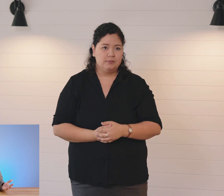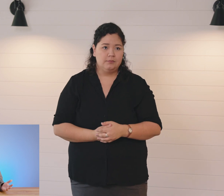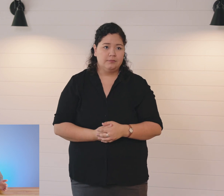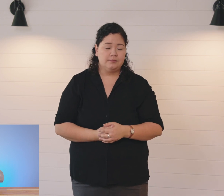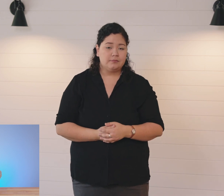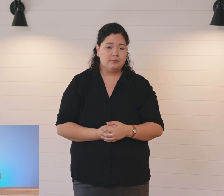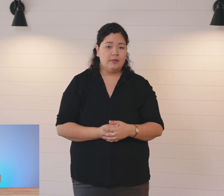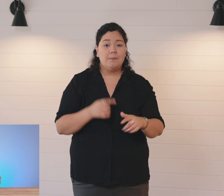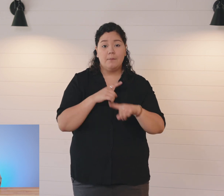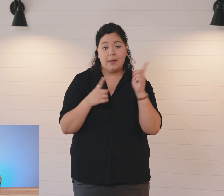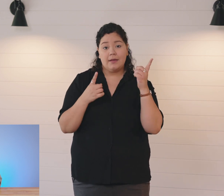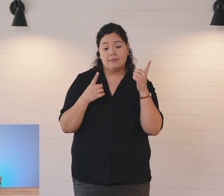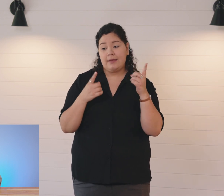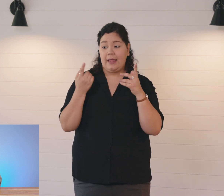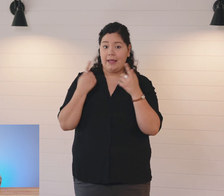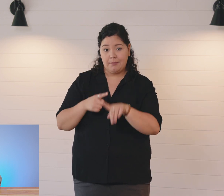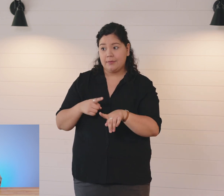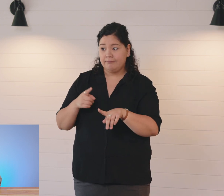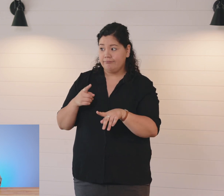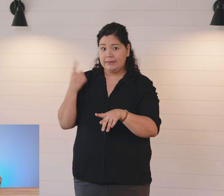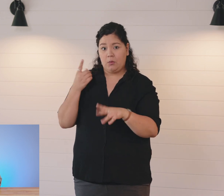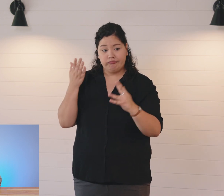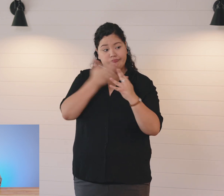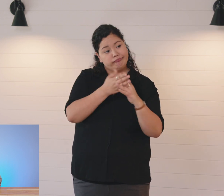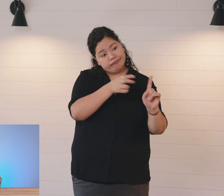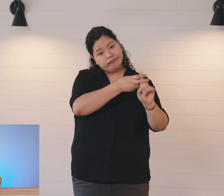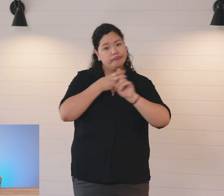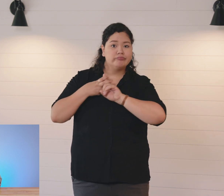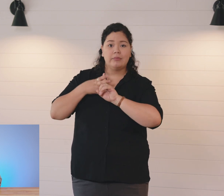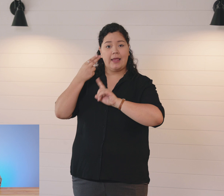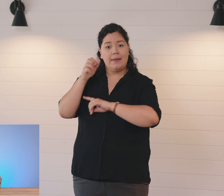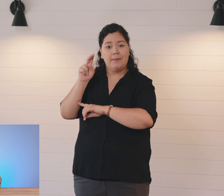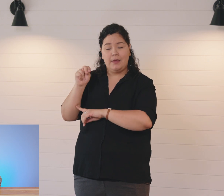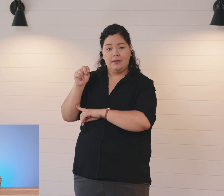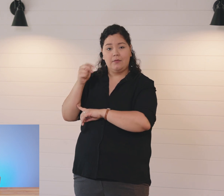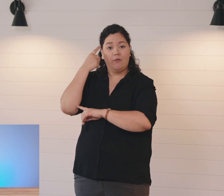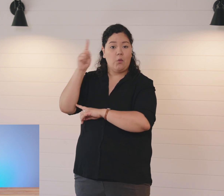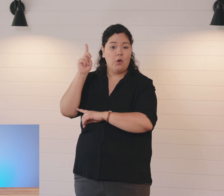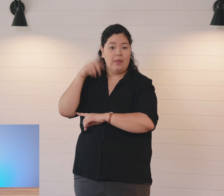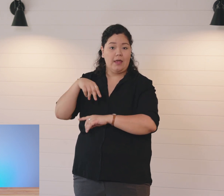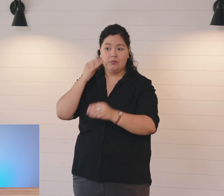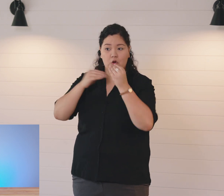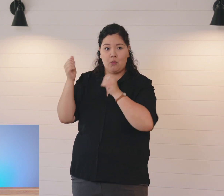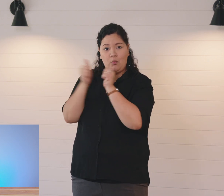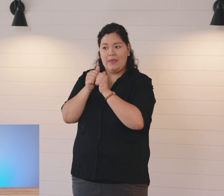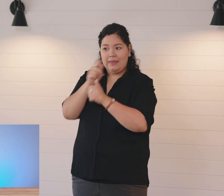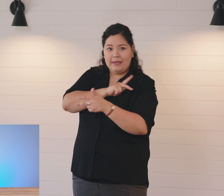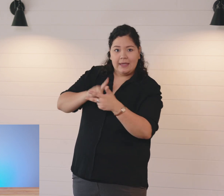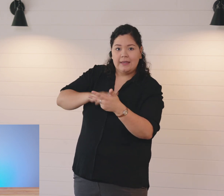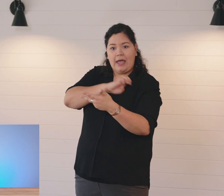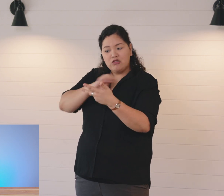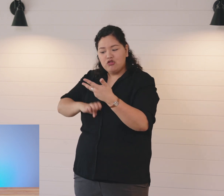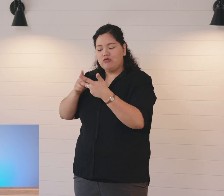Before Haman can answer, he's rushed off to the banquet, the second banquet, with Esther. And then the chapter ends there.